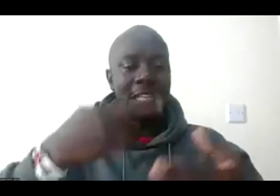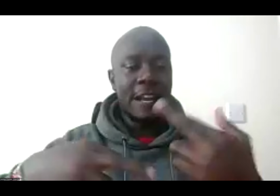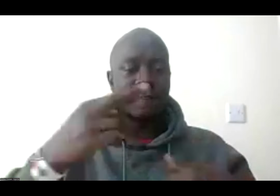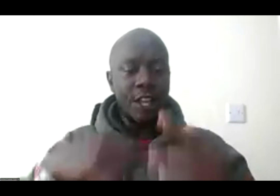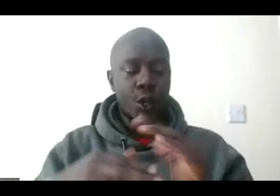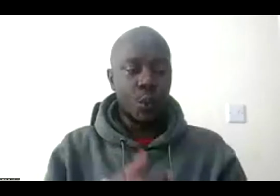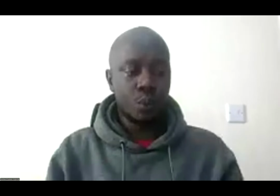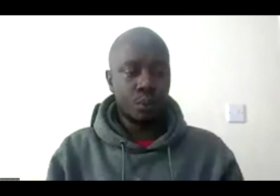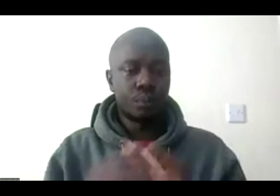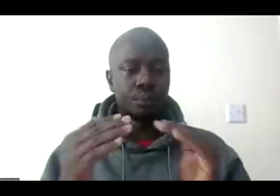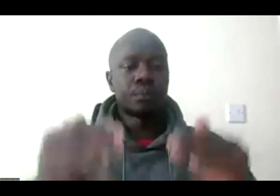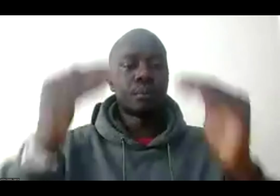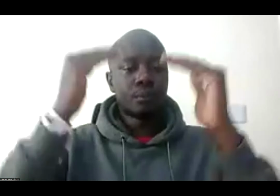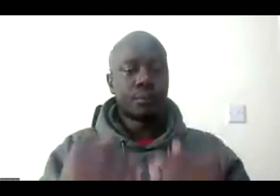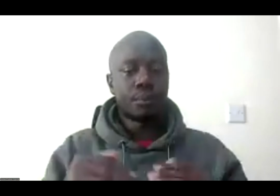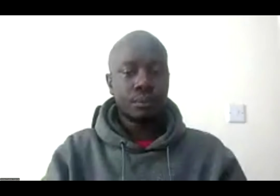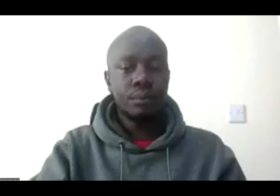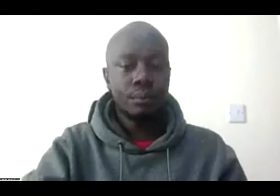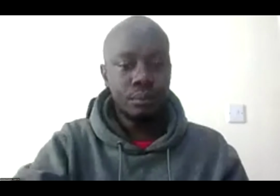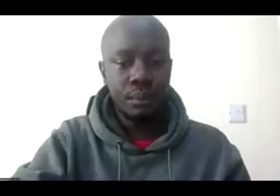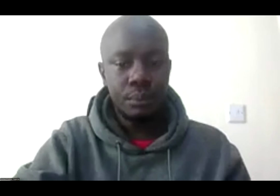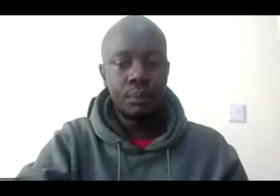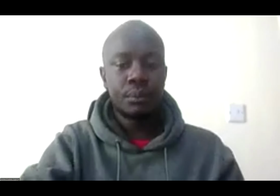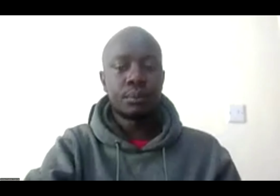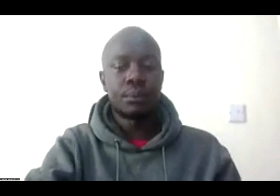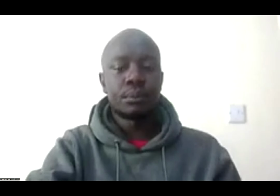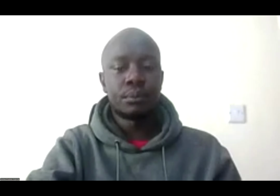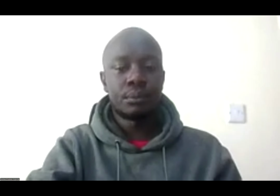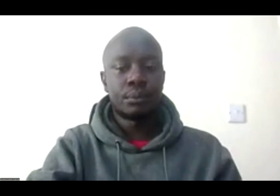And also we do community review.